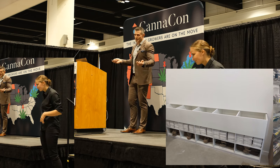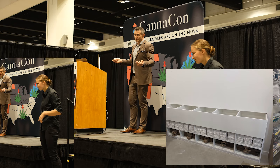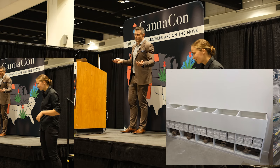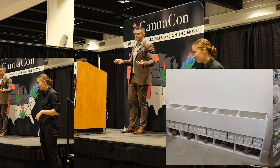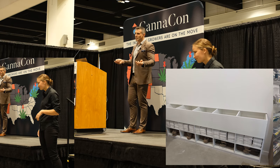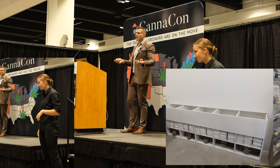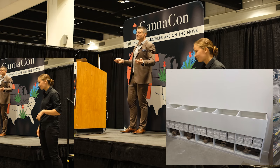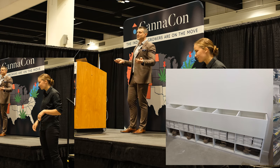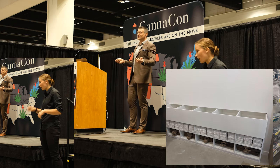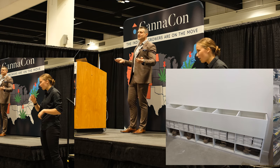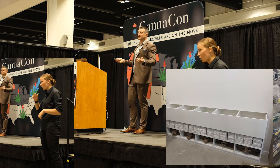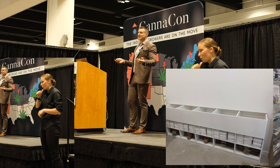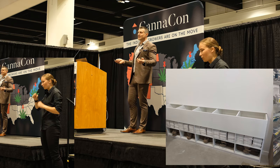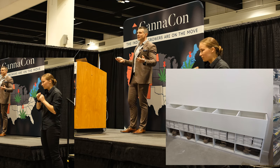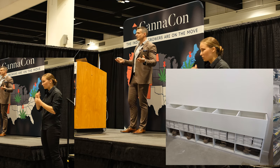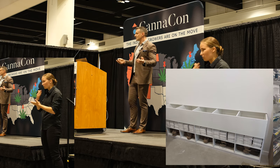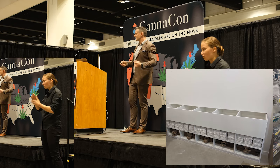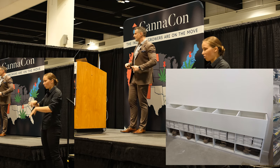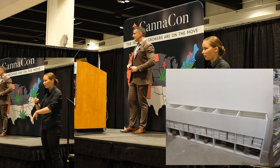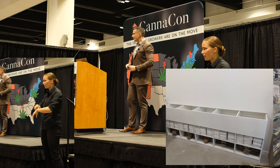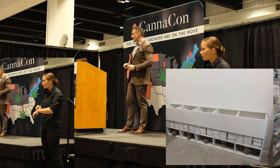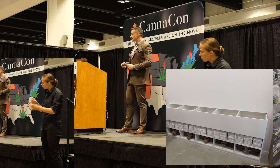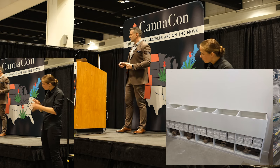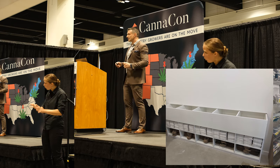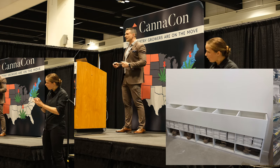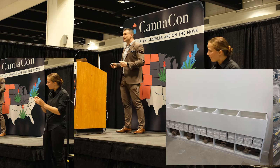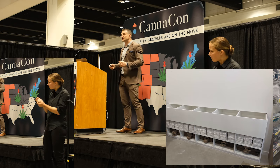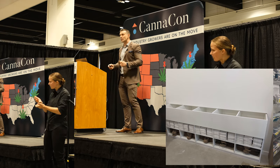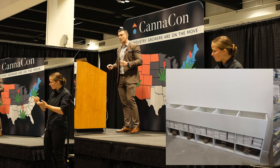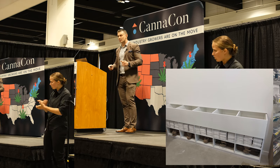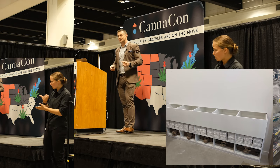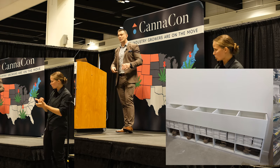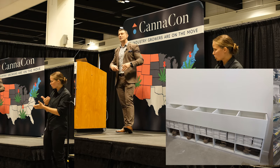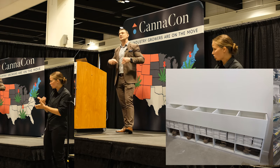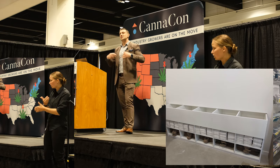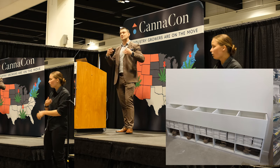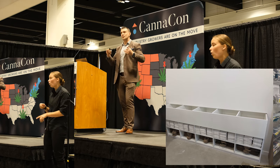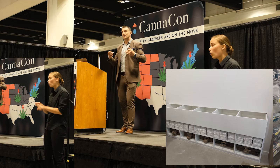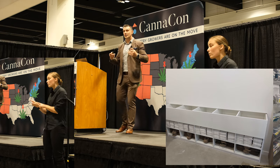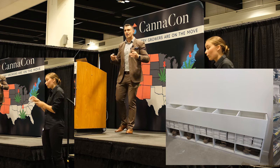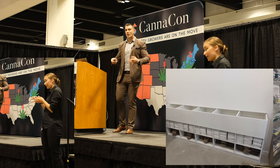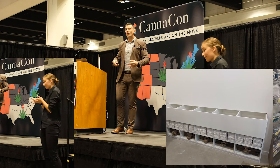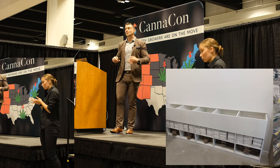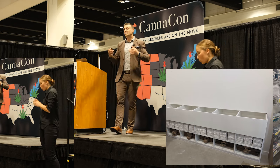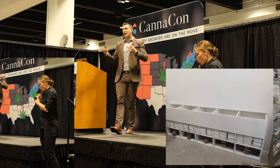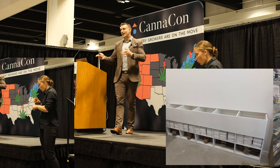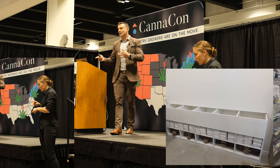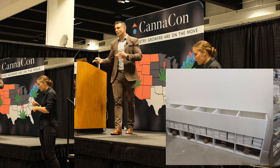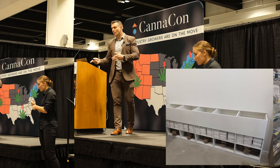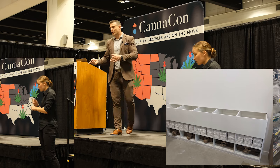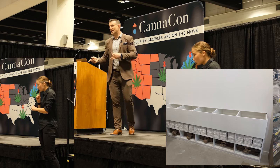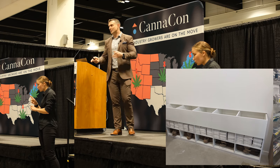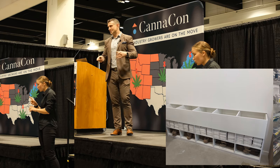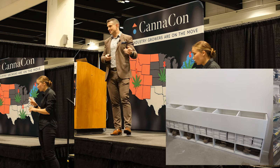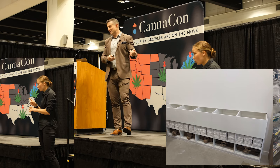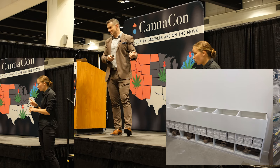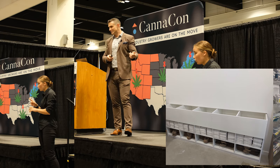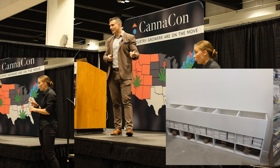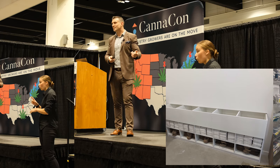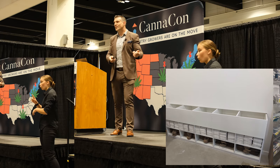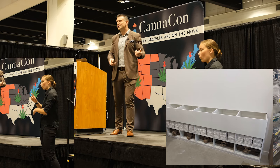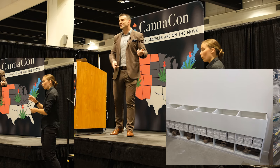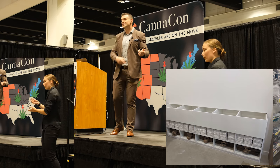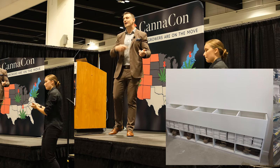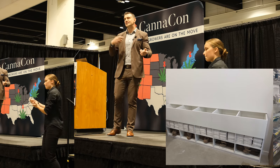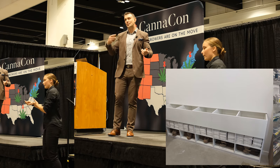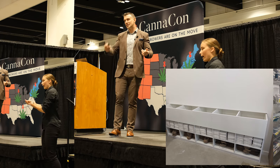limited stability, right? So we want to make sure everything is staying fresh. And also when looking at inventory orders, we want to make sure that we're only buying what we're able to sell,